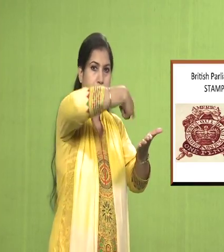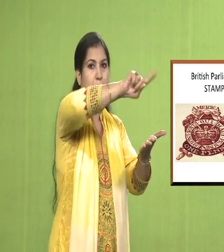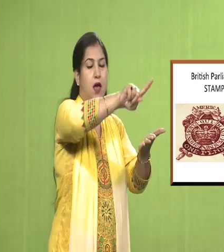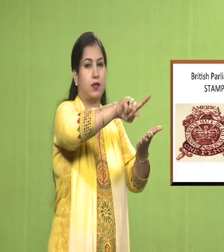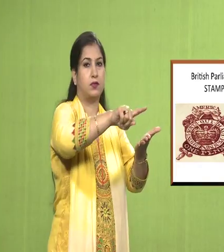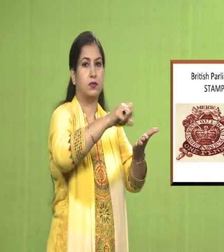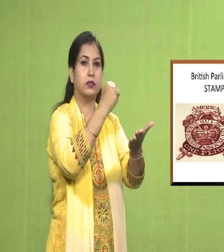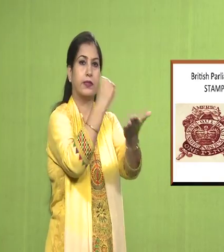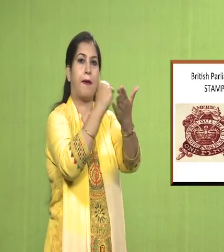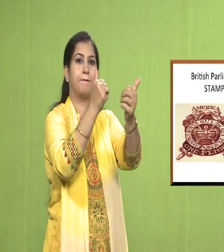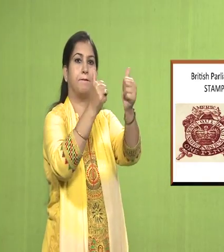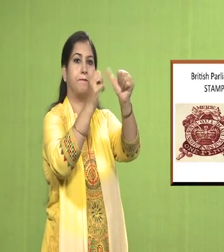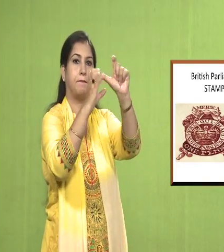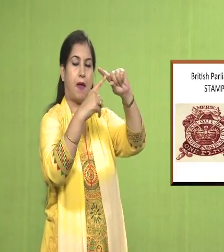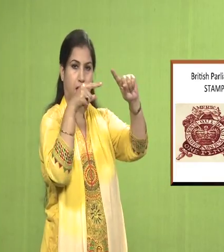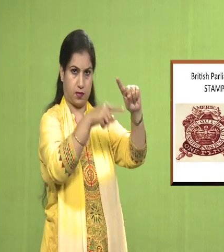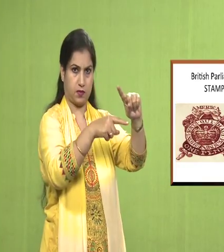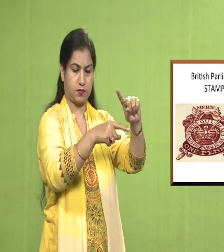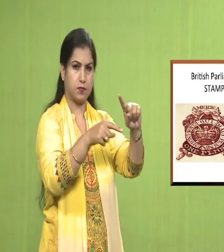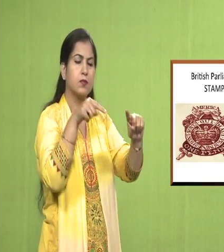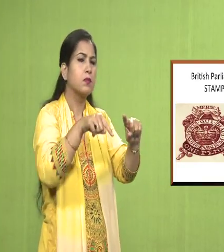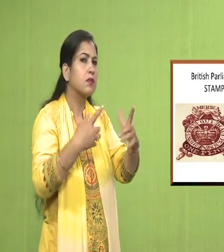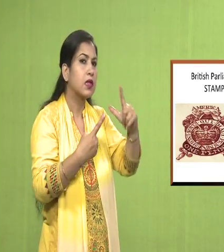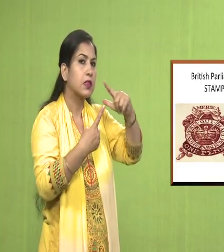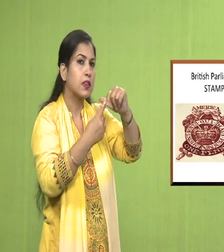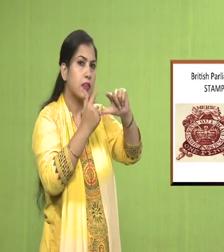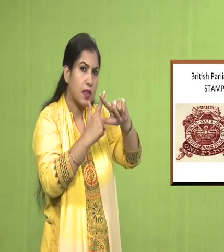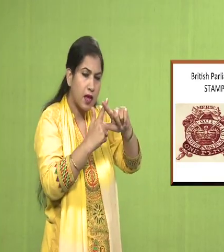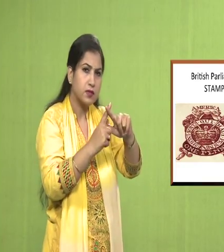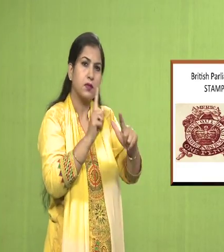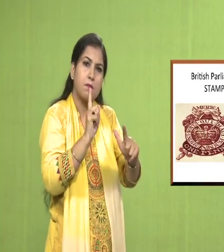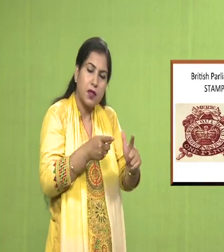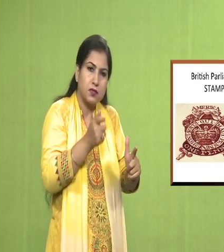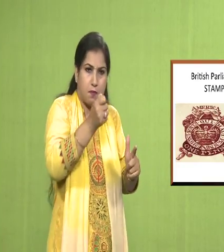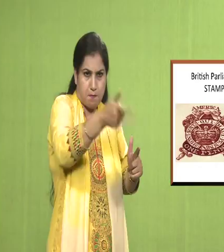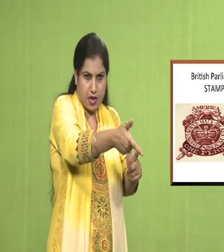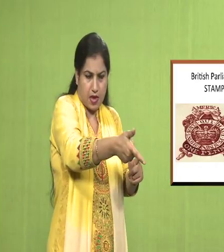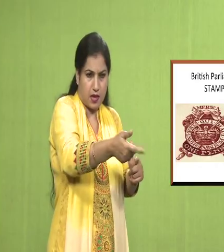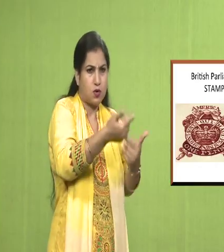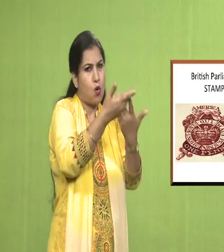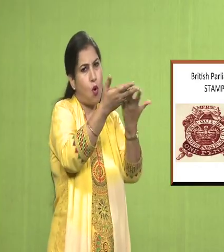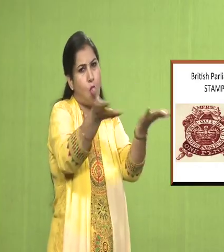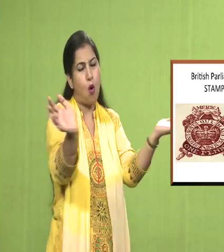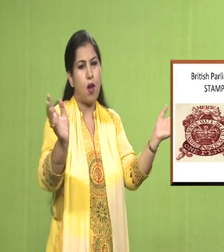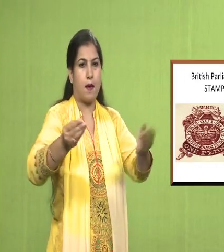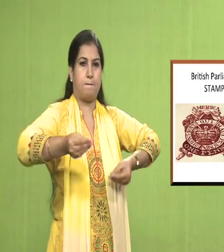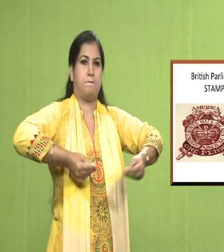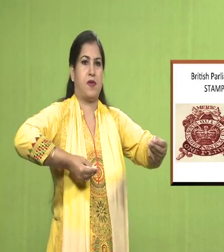As per this act, a tax had to be paid on all business